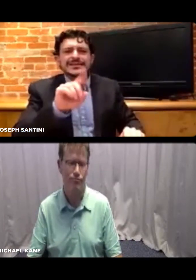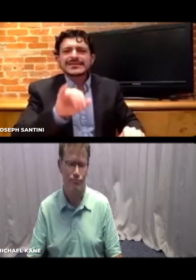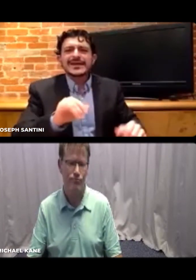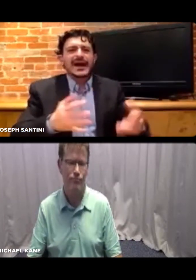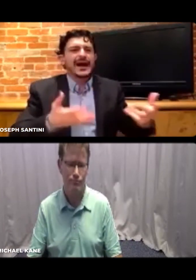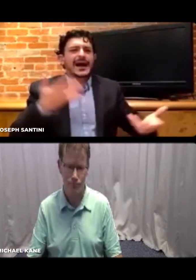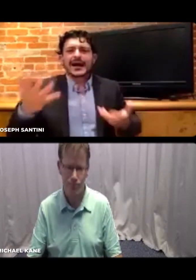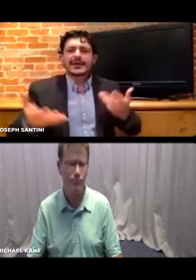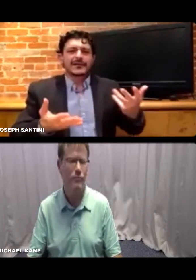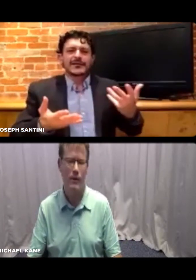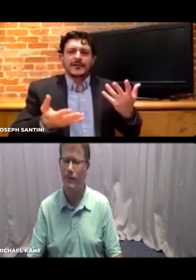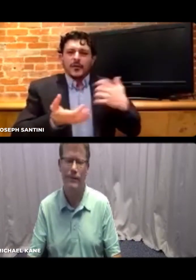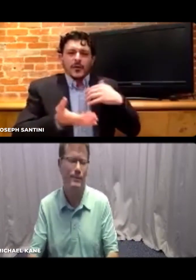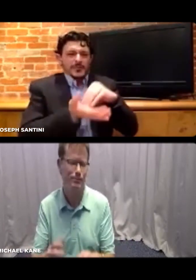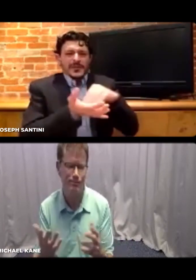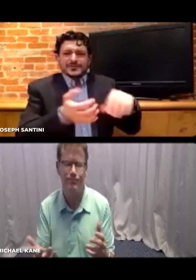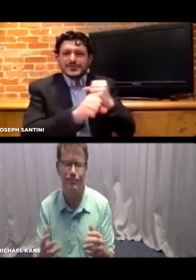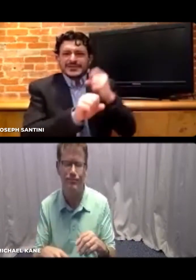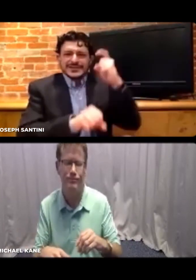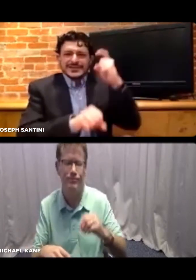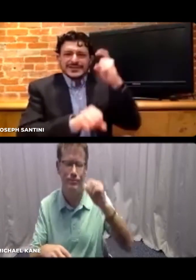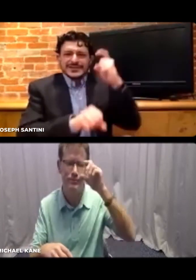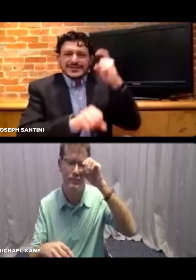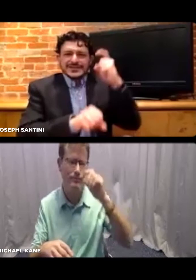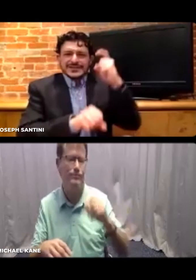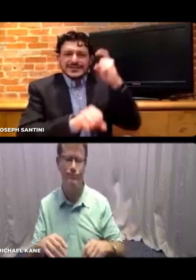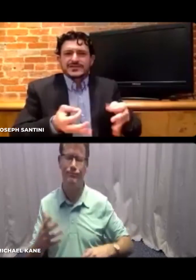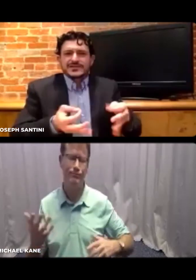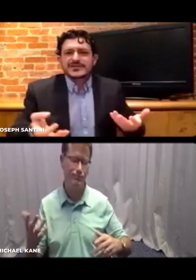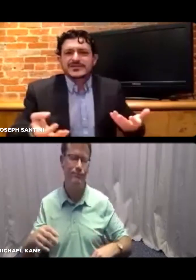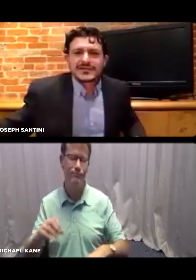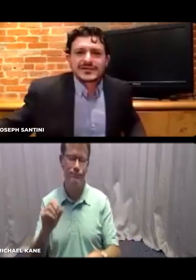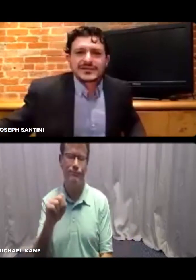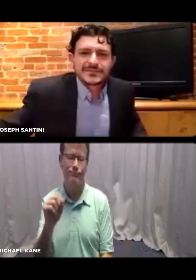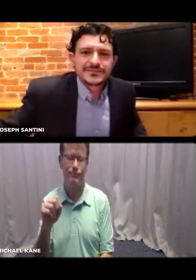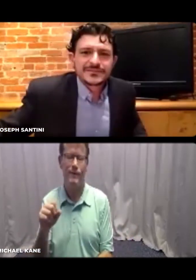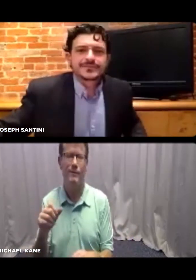or SSDI? How do our deaf youth make wise decisions?